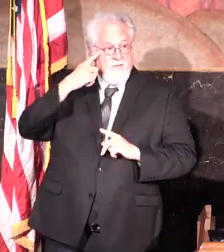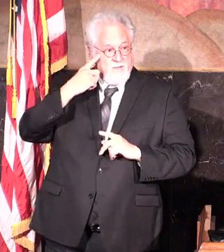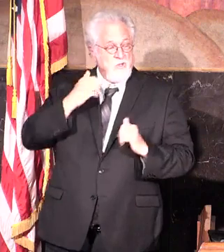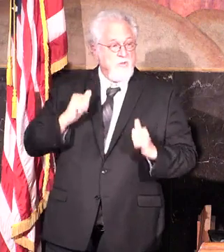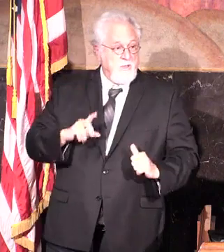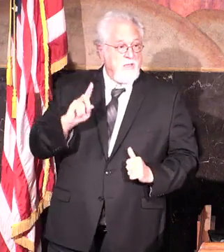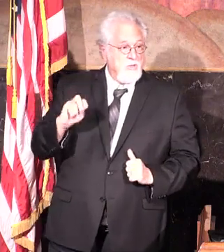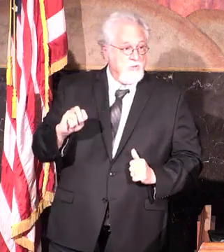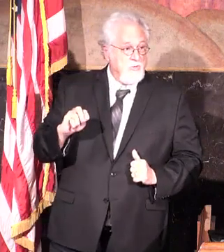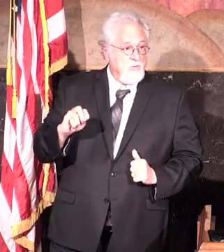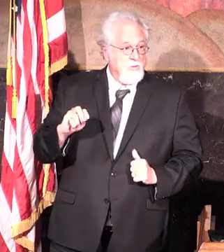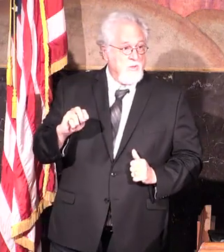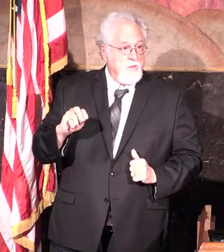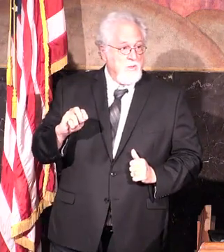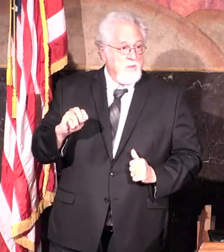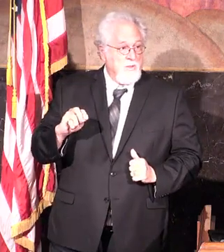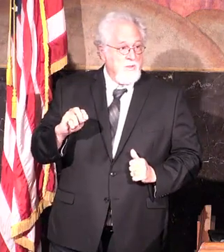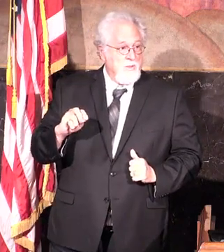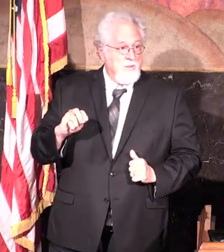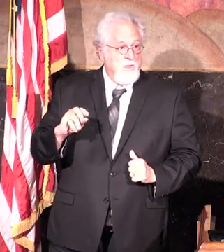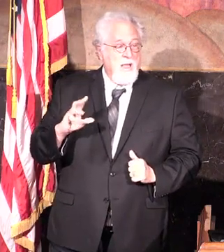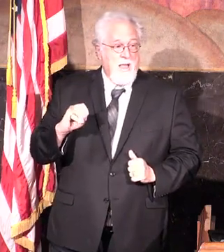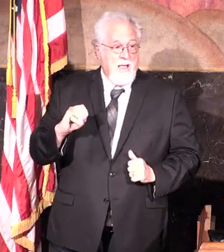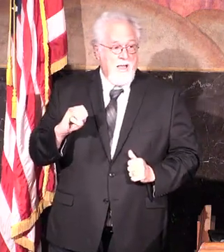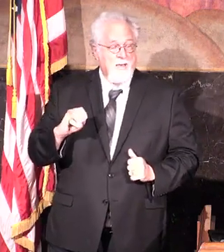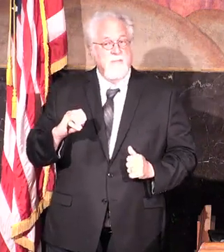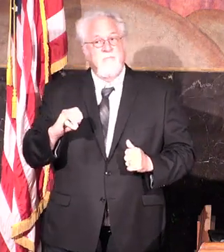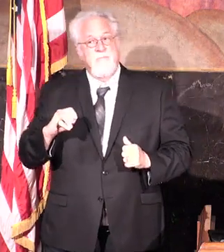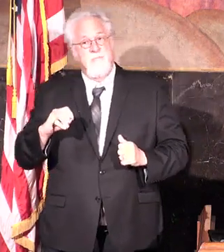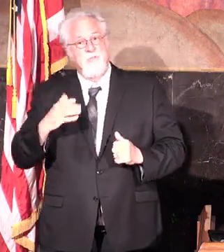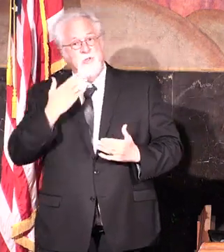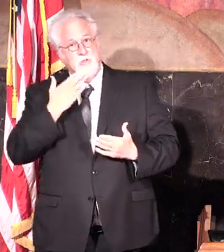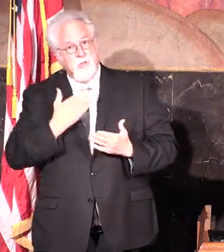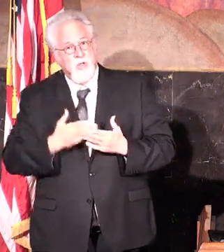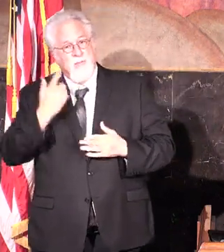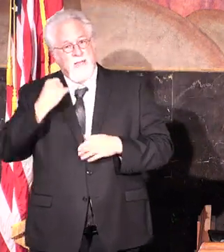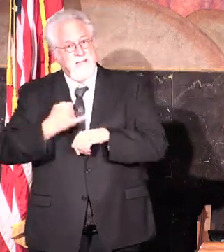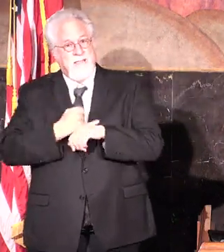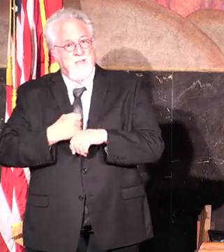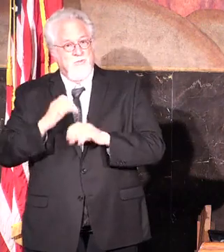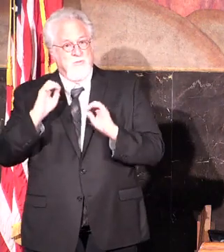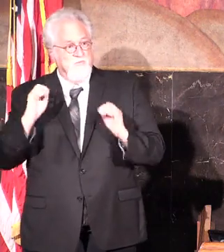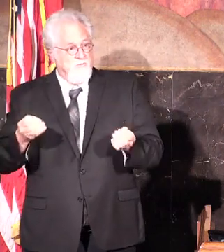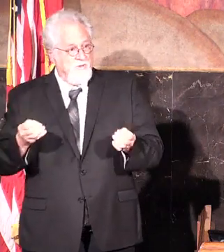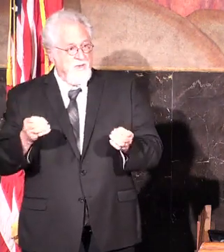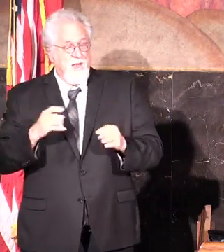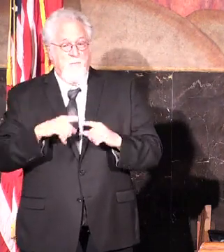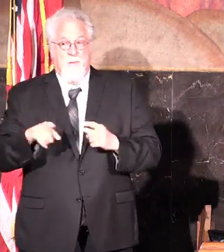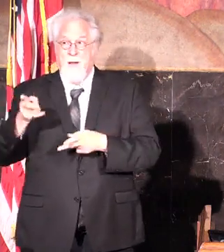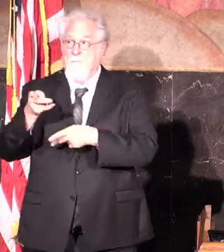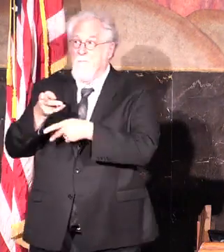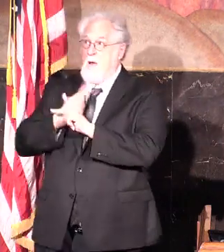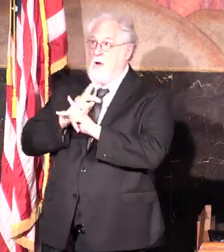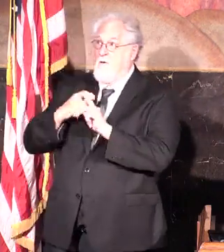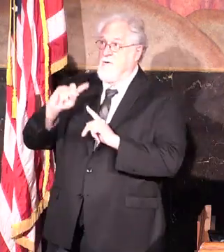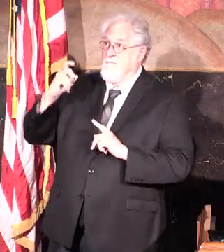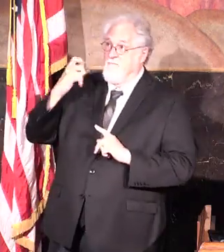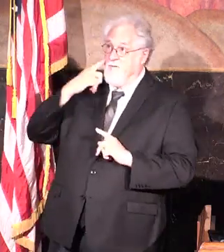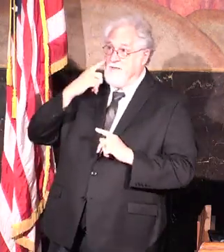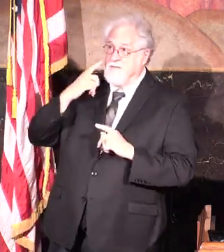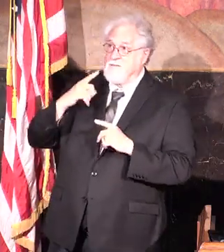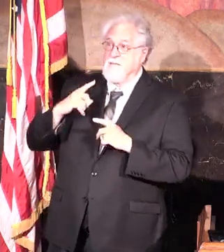do, and it's a decent deal in the sense that it's a interest-free loan. But when you borrow money from the federal government to shore